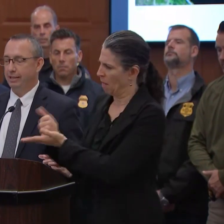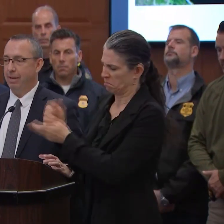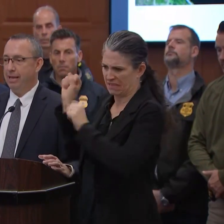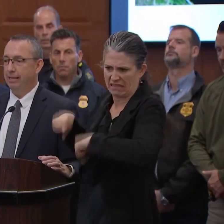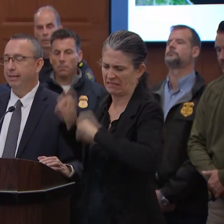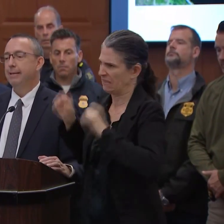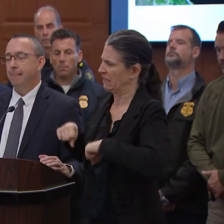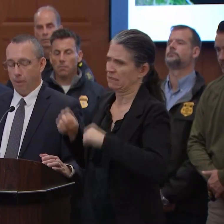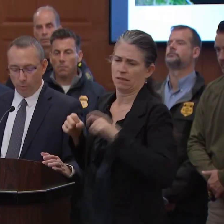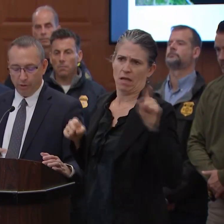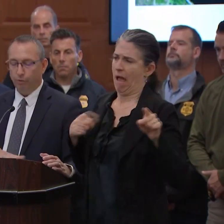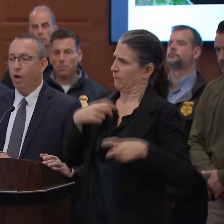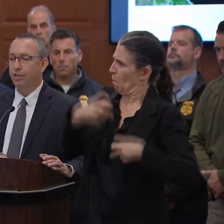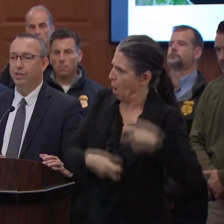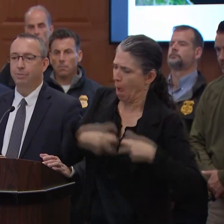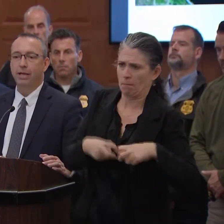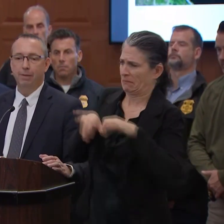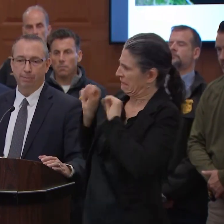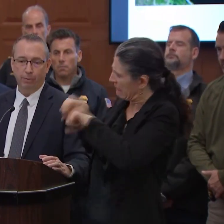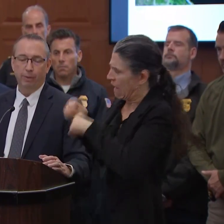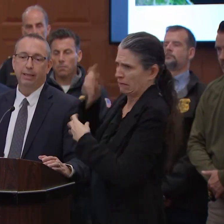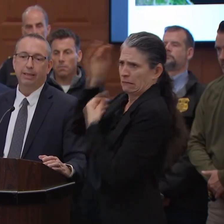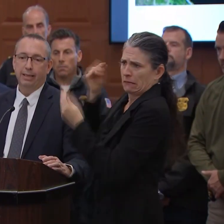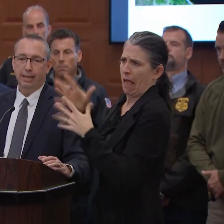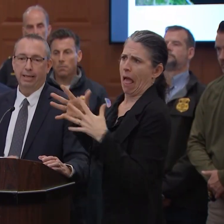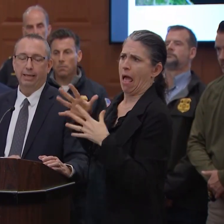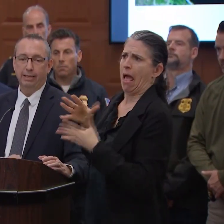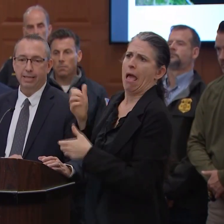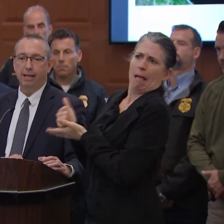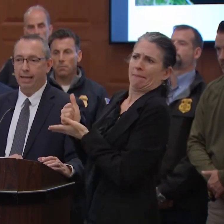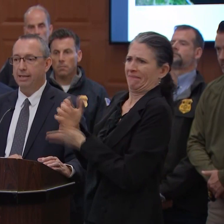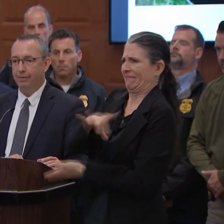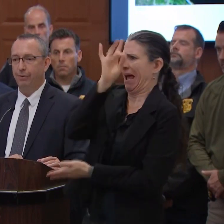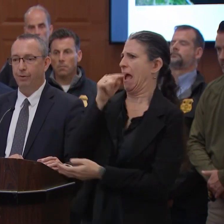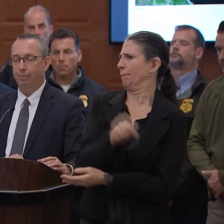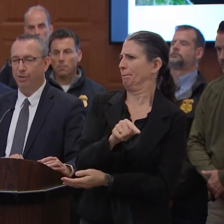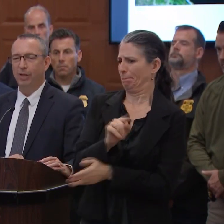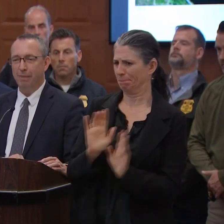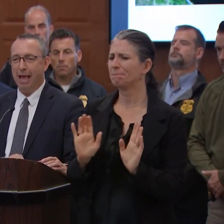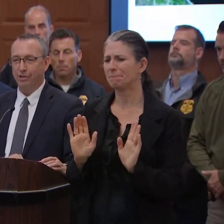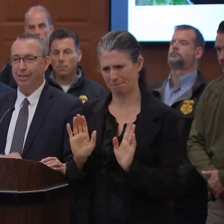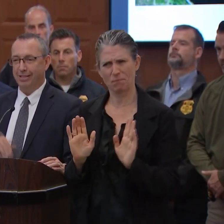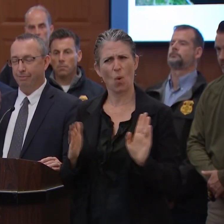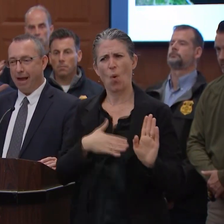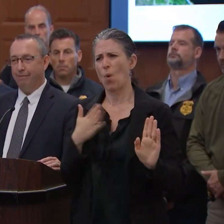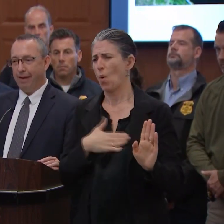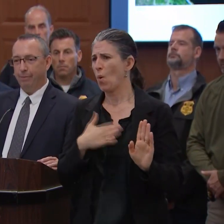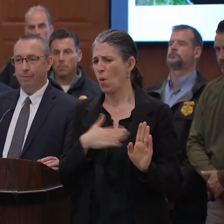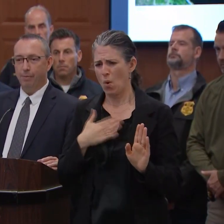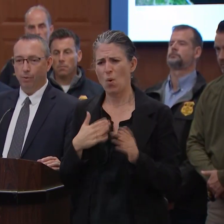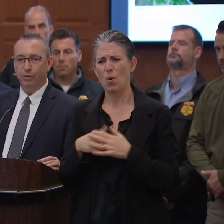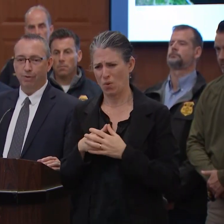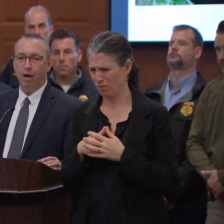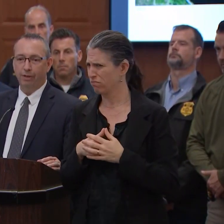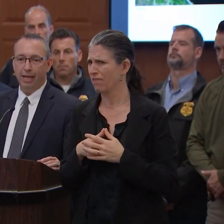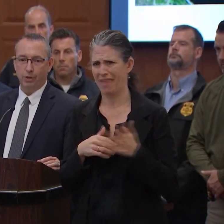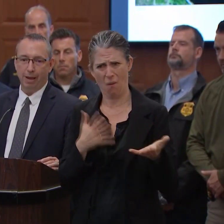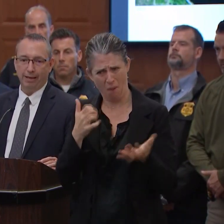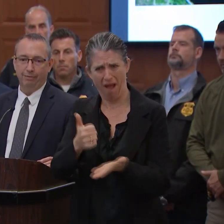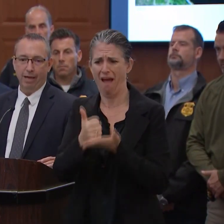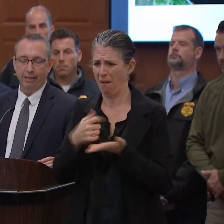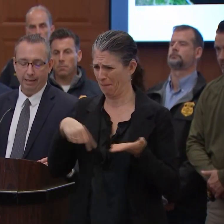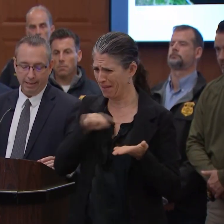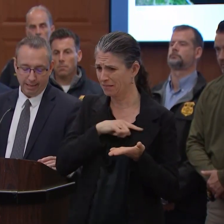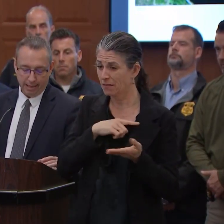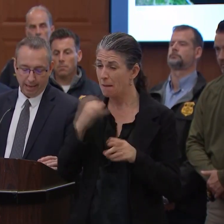is that to make when you've lost this many people? It's not that difficult, but you can imagine that my family member was involved in that